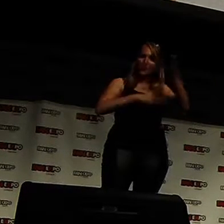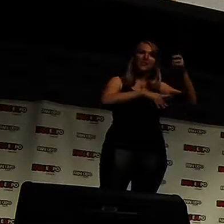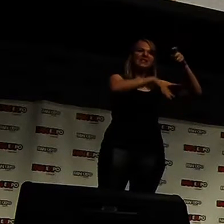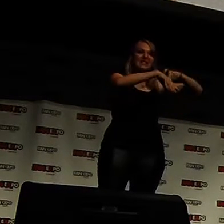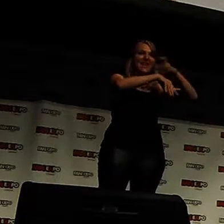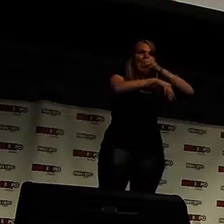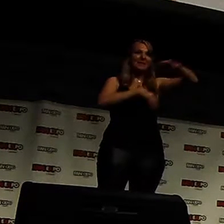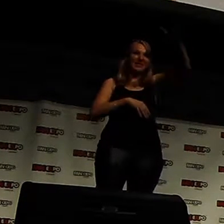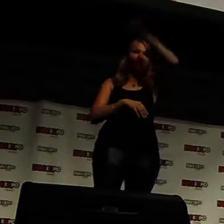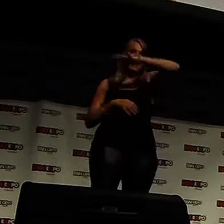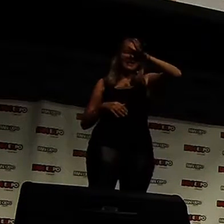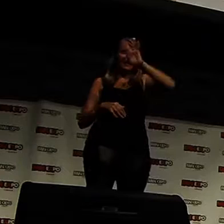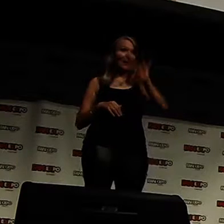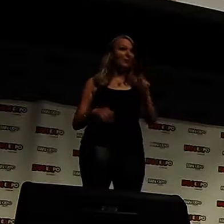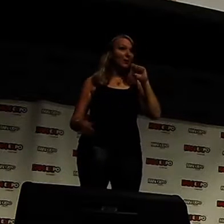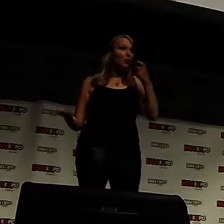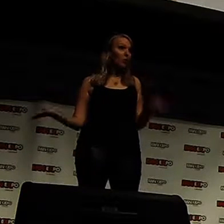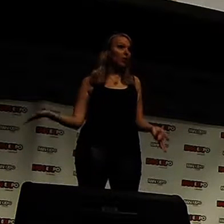That'd be pretty cool.